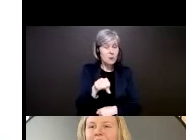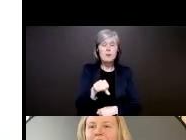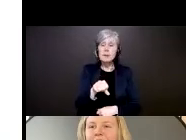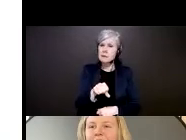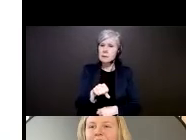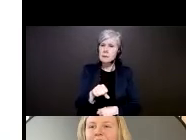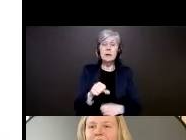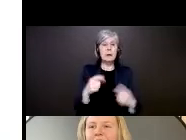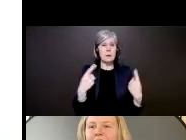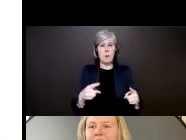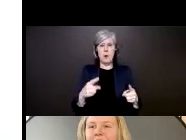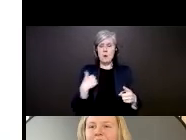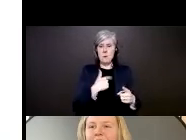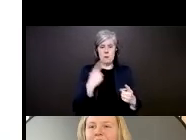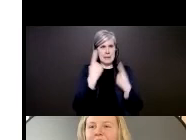very broadly.